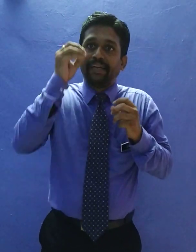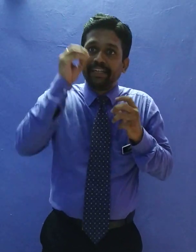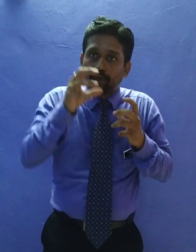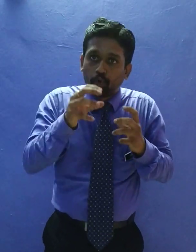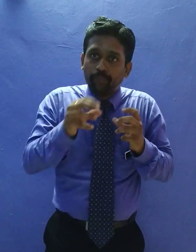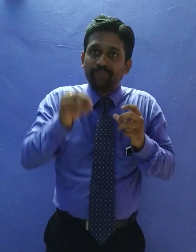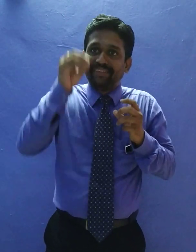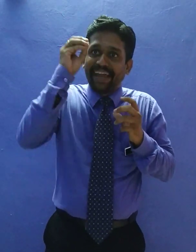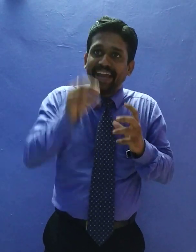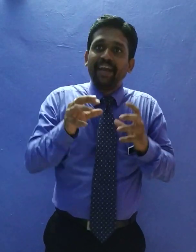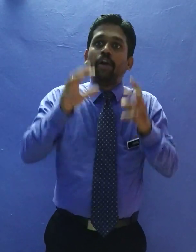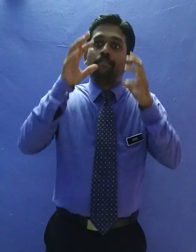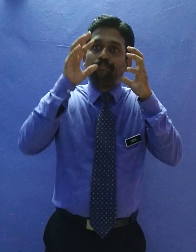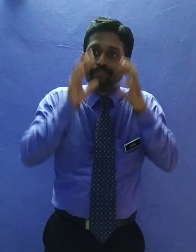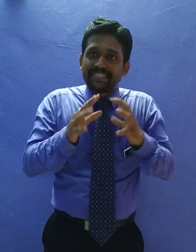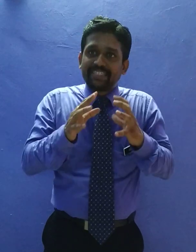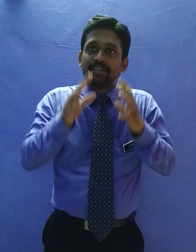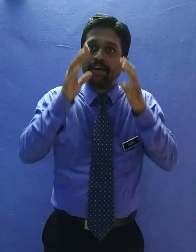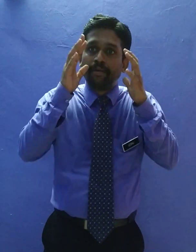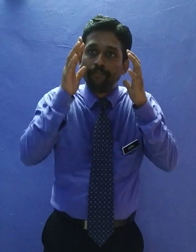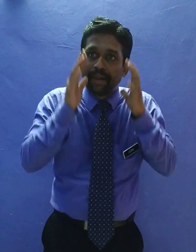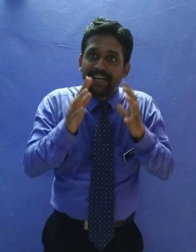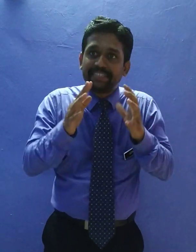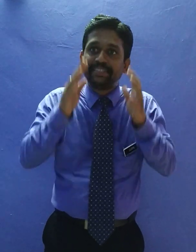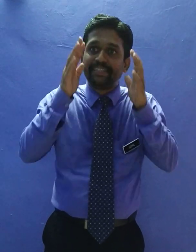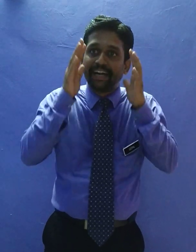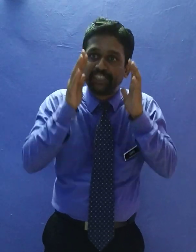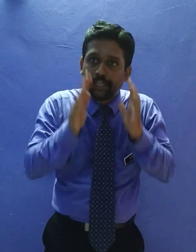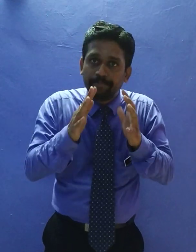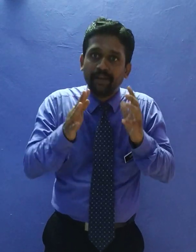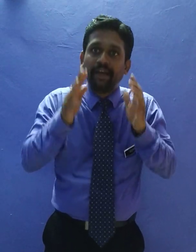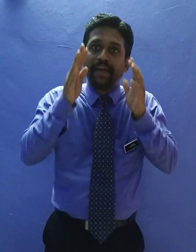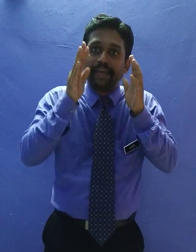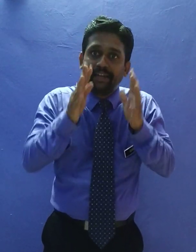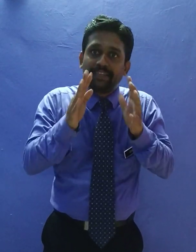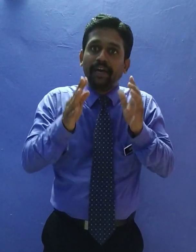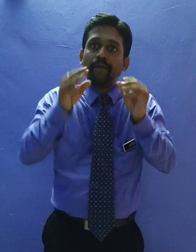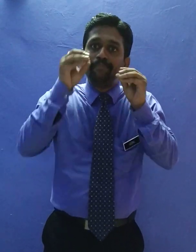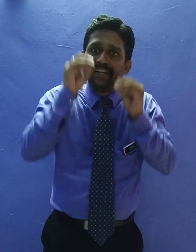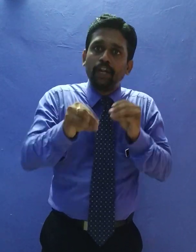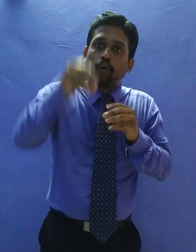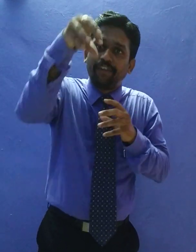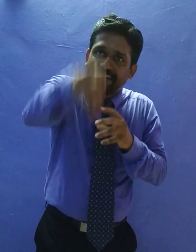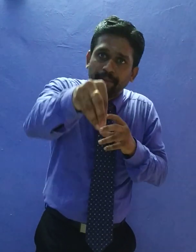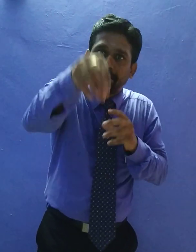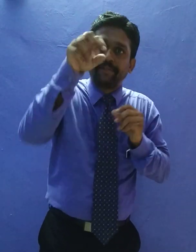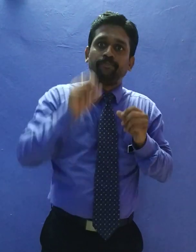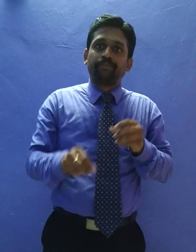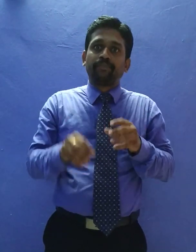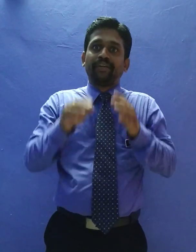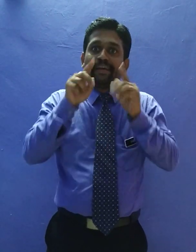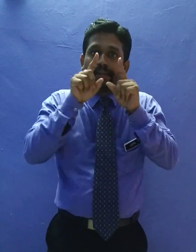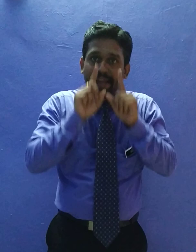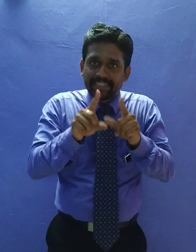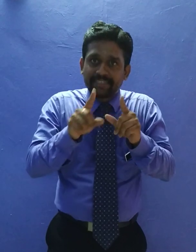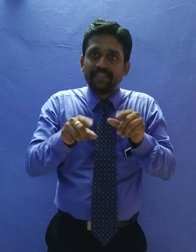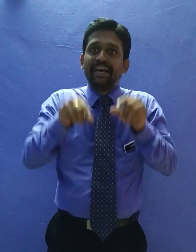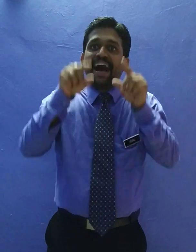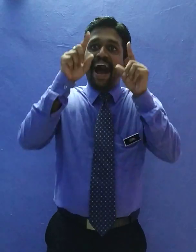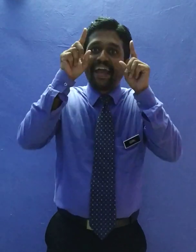the group, they must place their chip in the middle of the table. Next, I